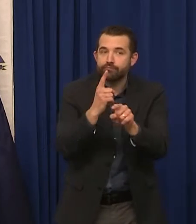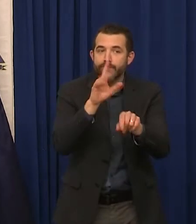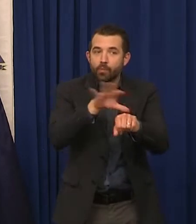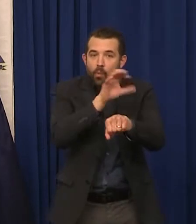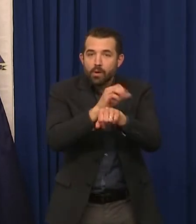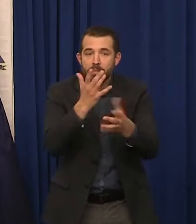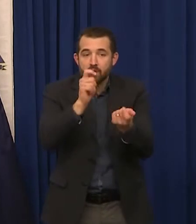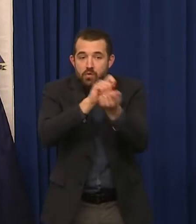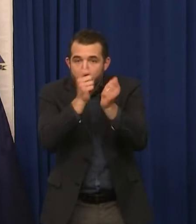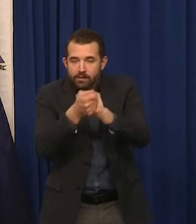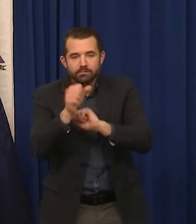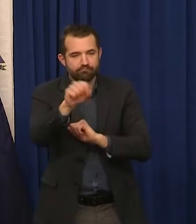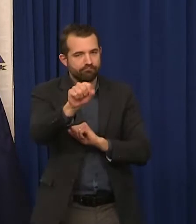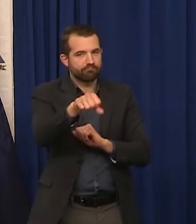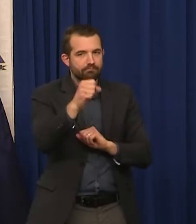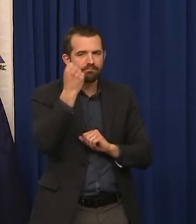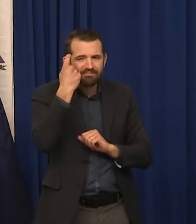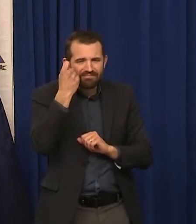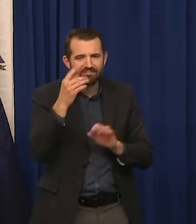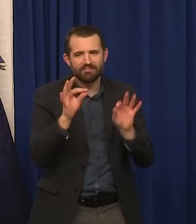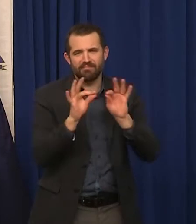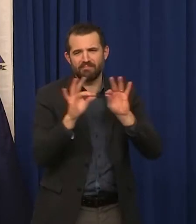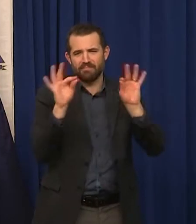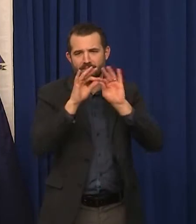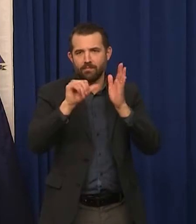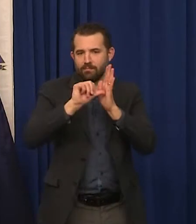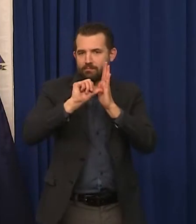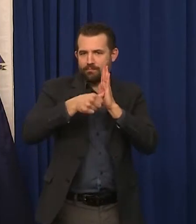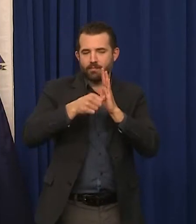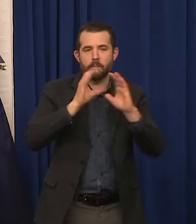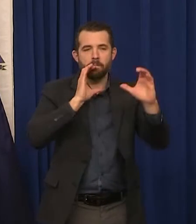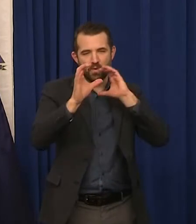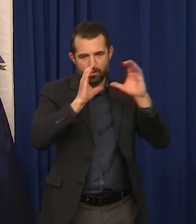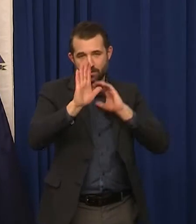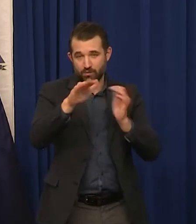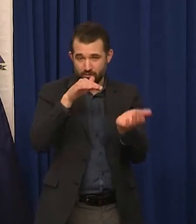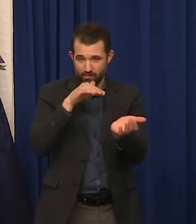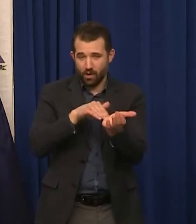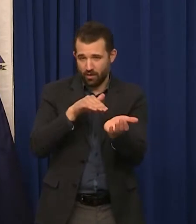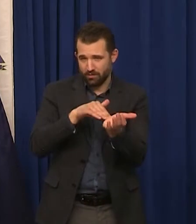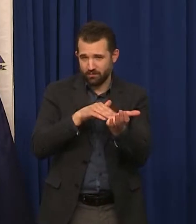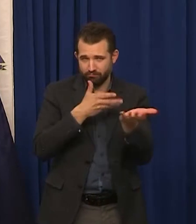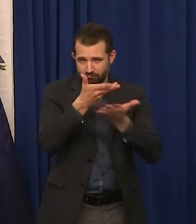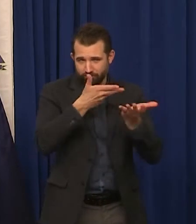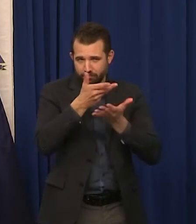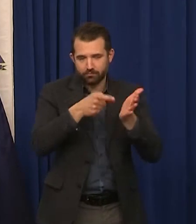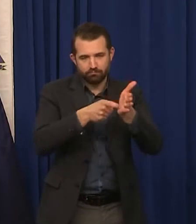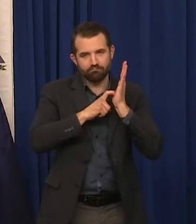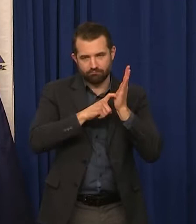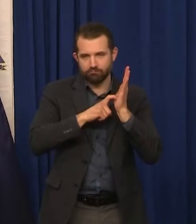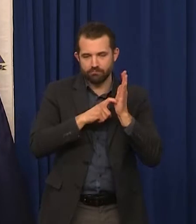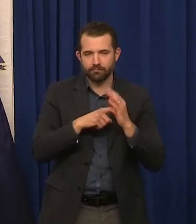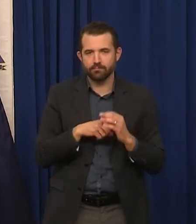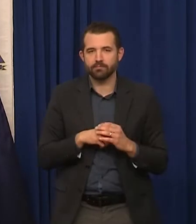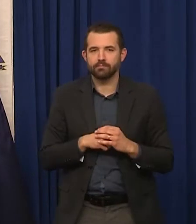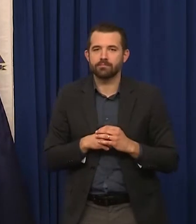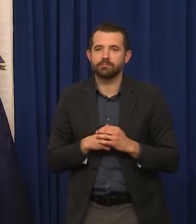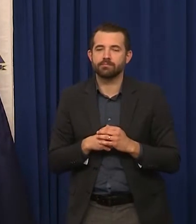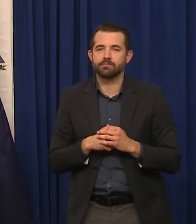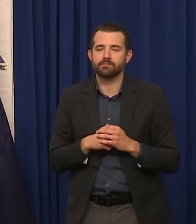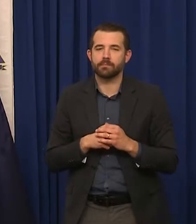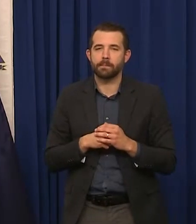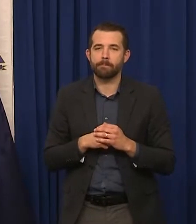healthcare provider takes on an even greater importance today than it did just a few months ago.